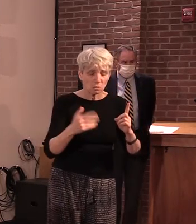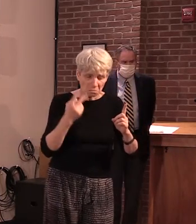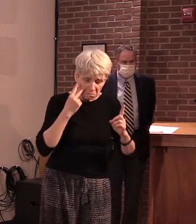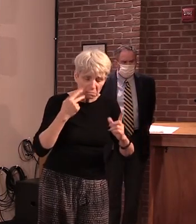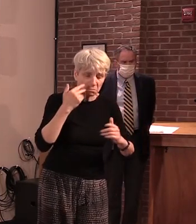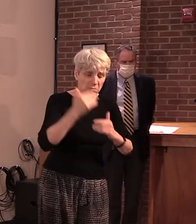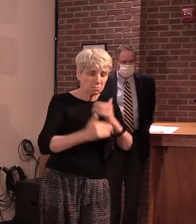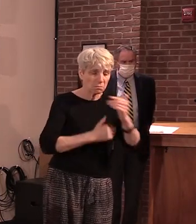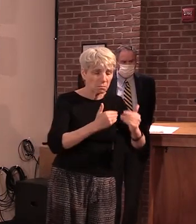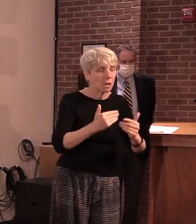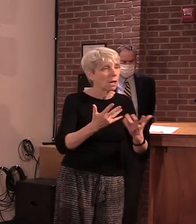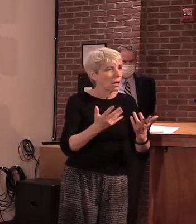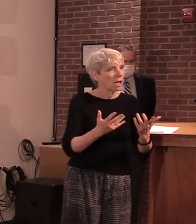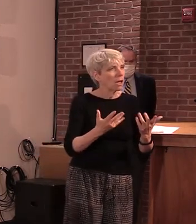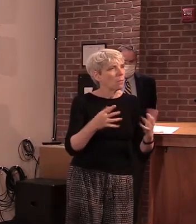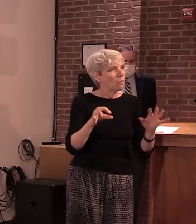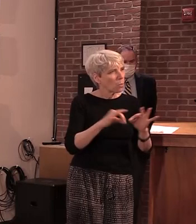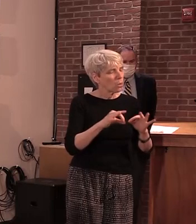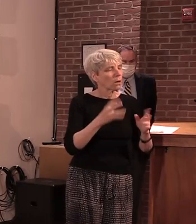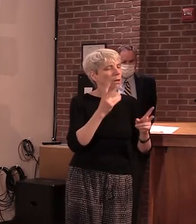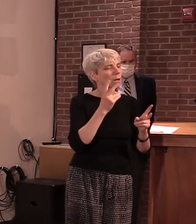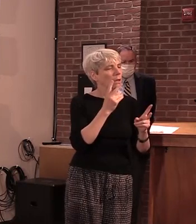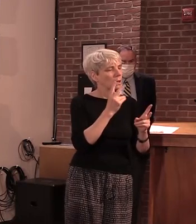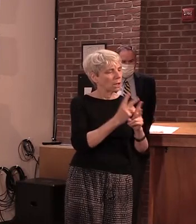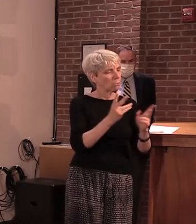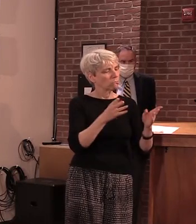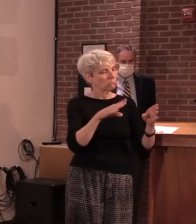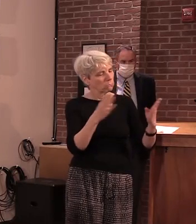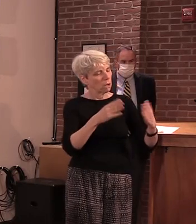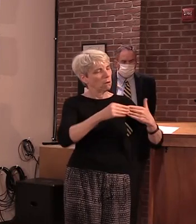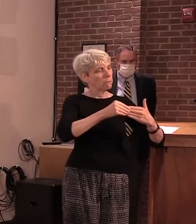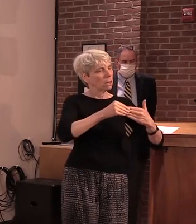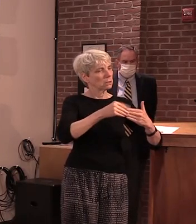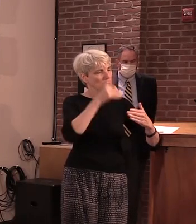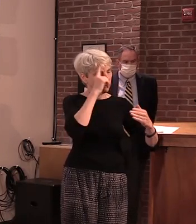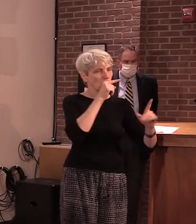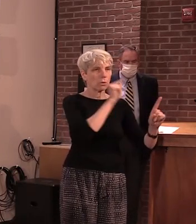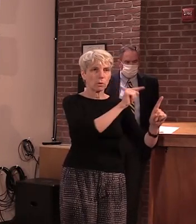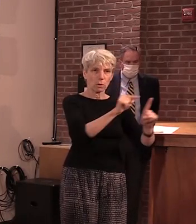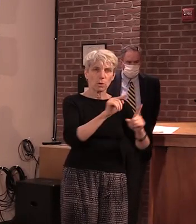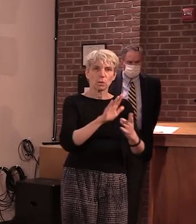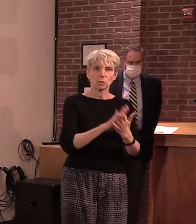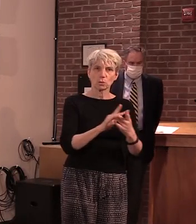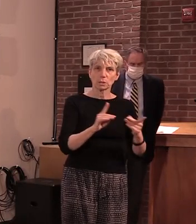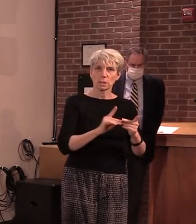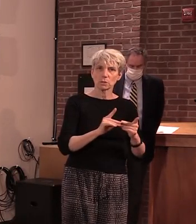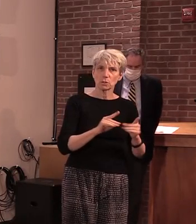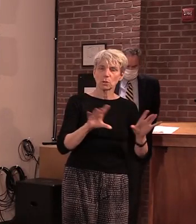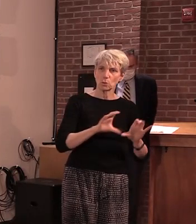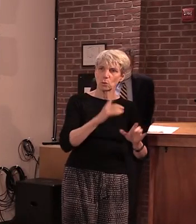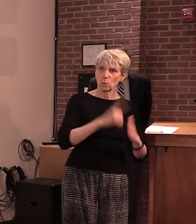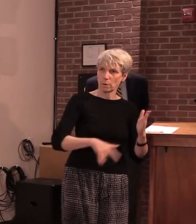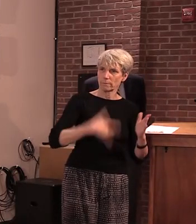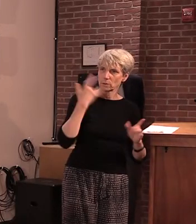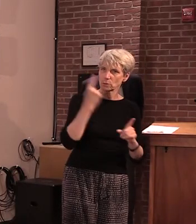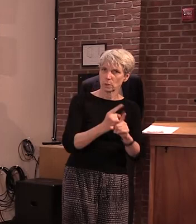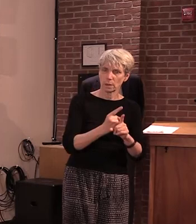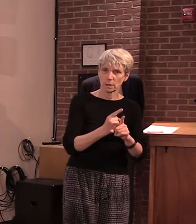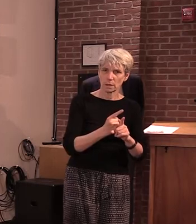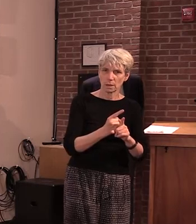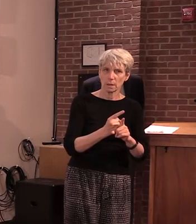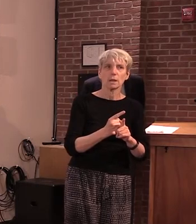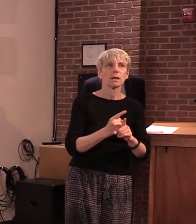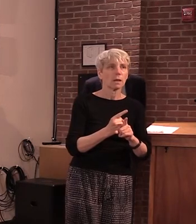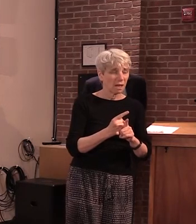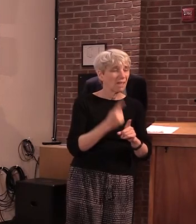some flexibility again to the districts to do what they think is right. So that all lends itself, I think, to having